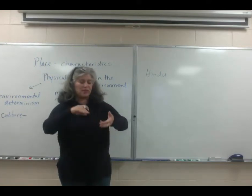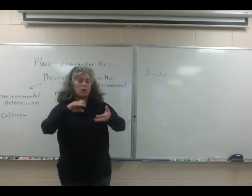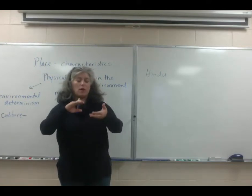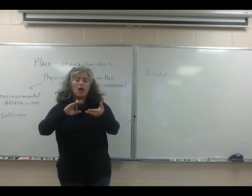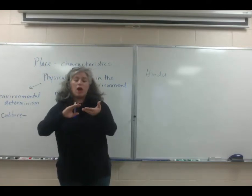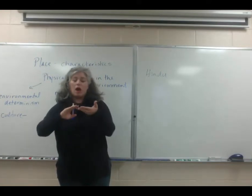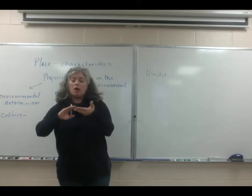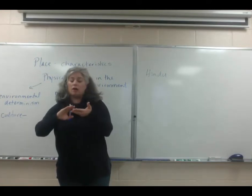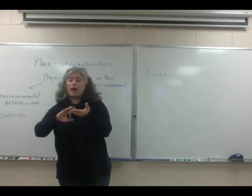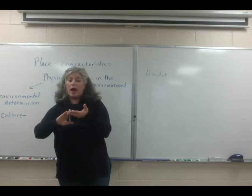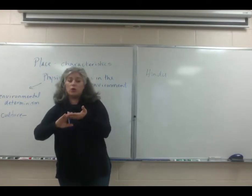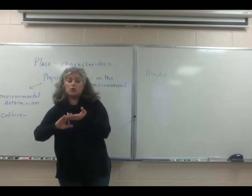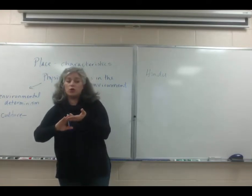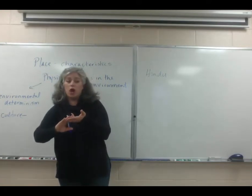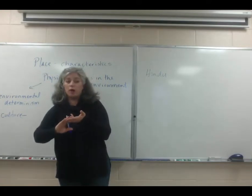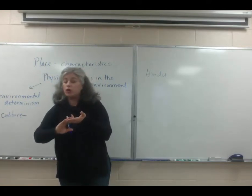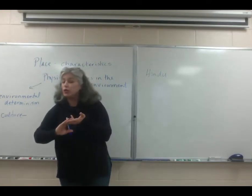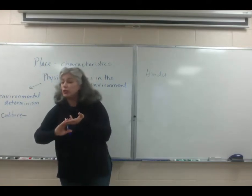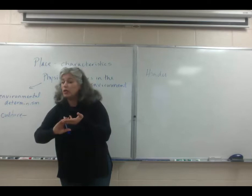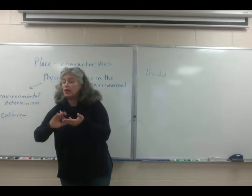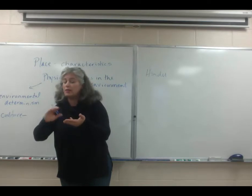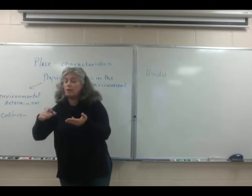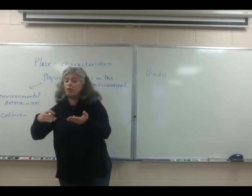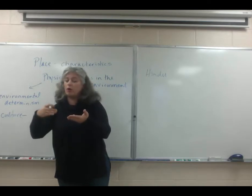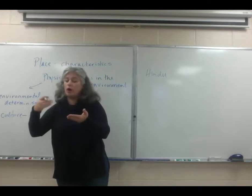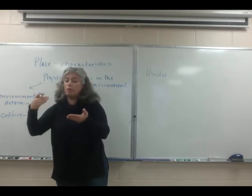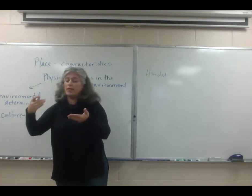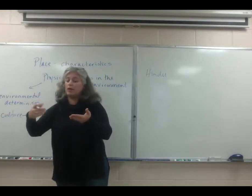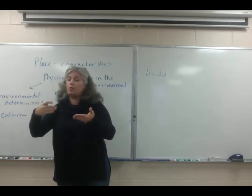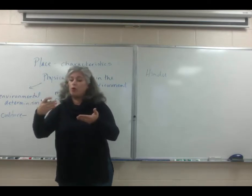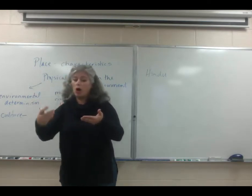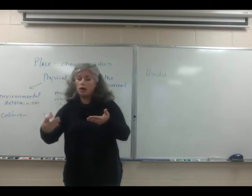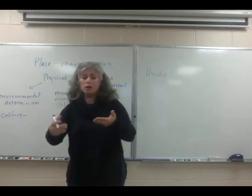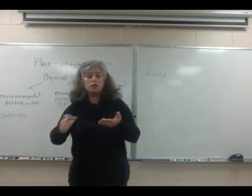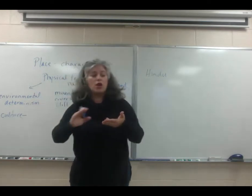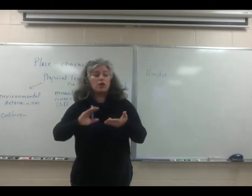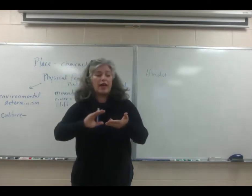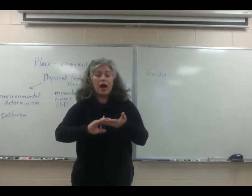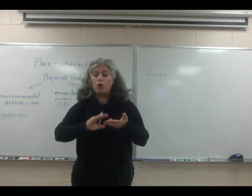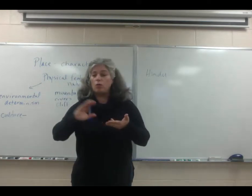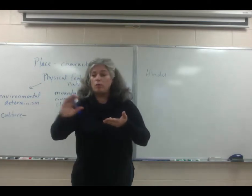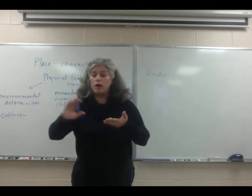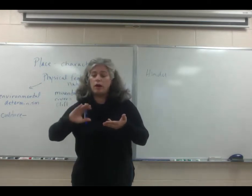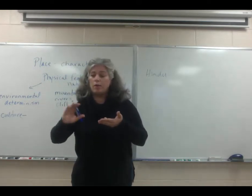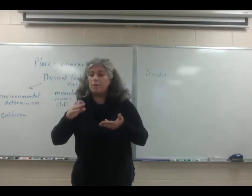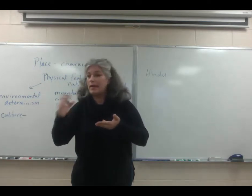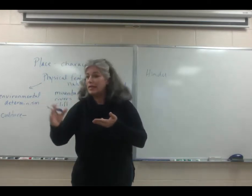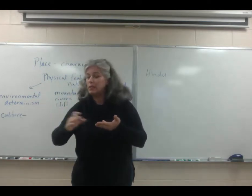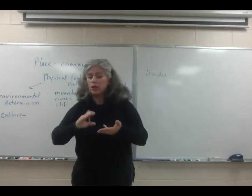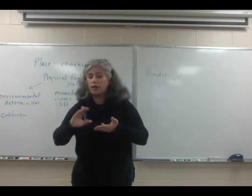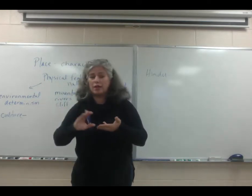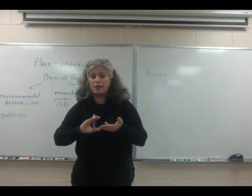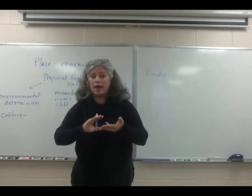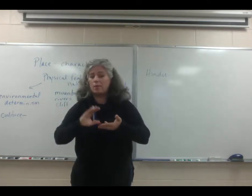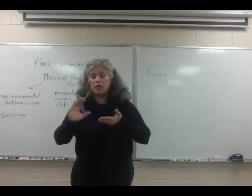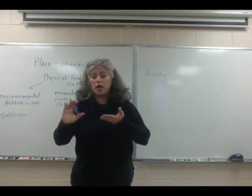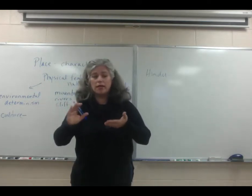system. Cows are not included except for dairy products. Cow meat or anything like that, blood is